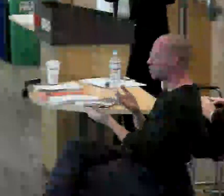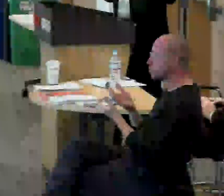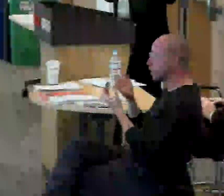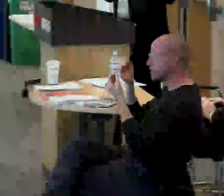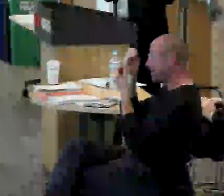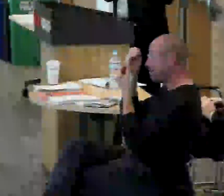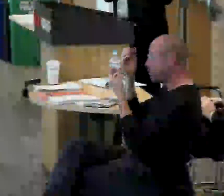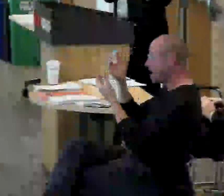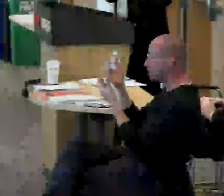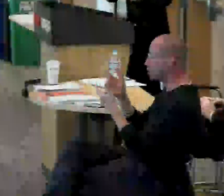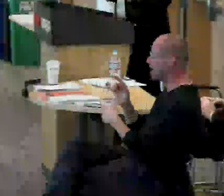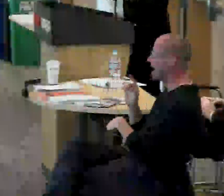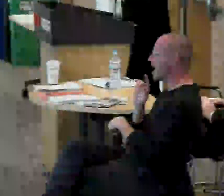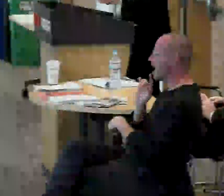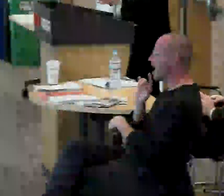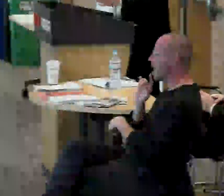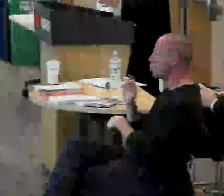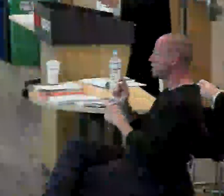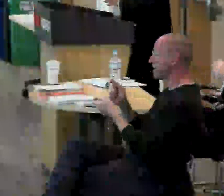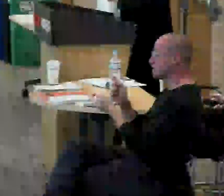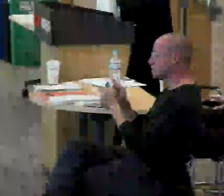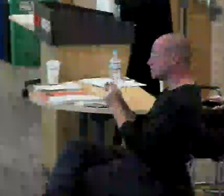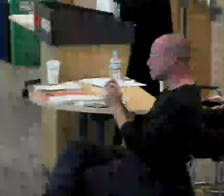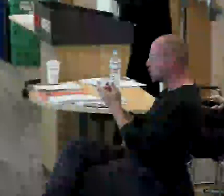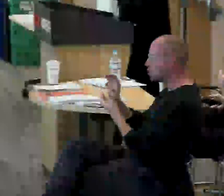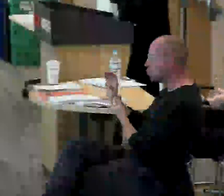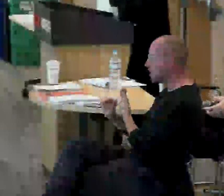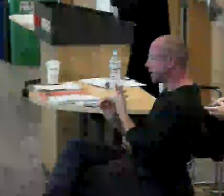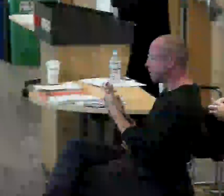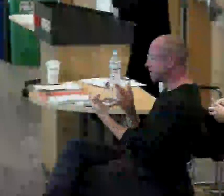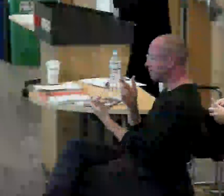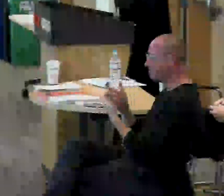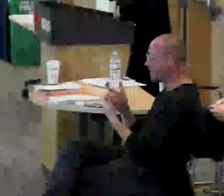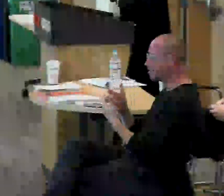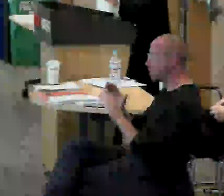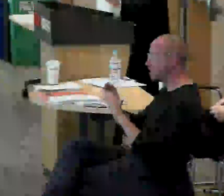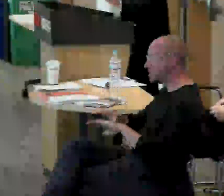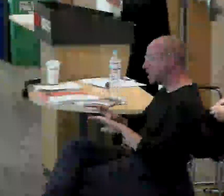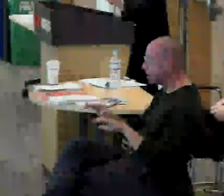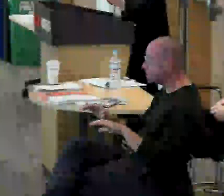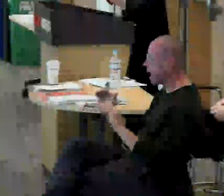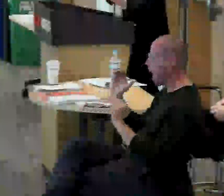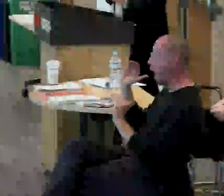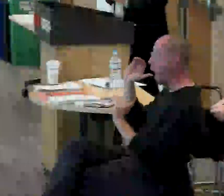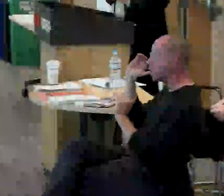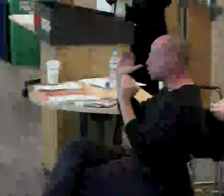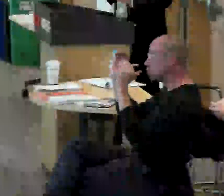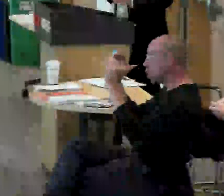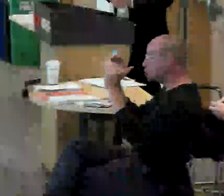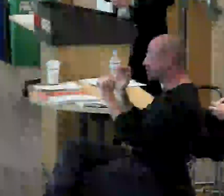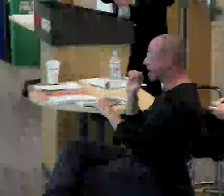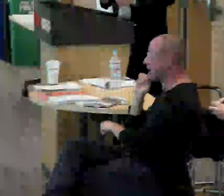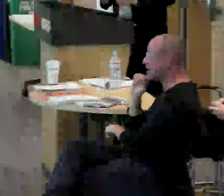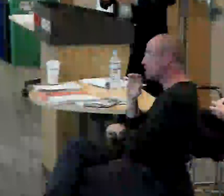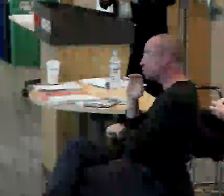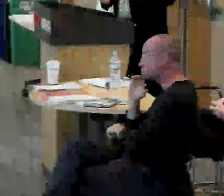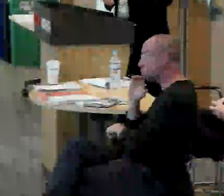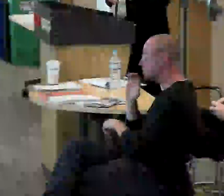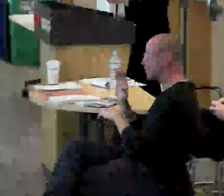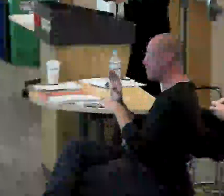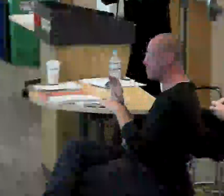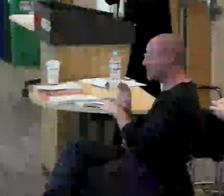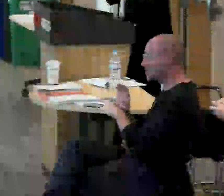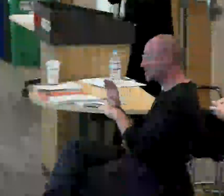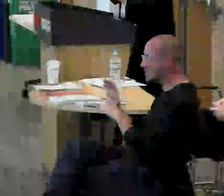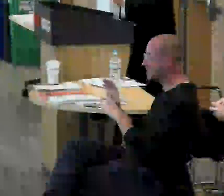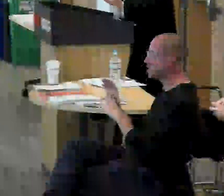for tailored curriculum for adults, young adults, older adults, small businesses, focused on youth. So there's an